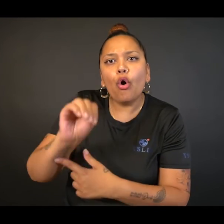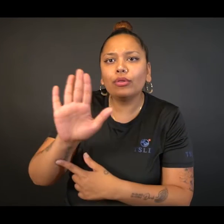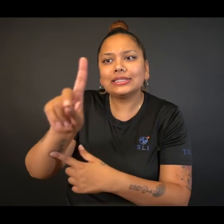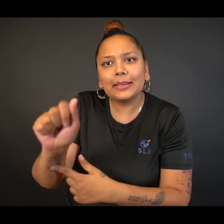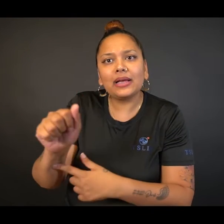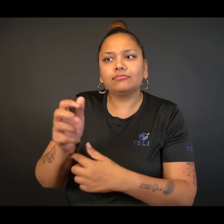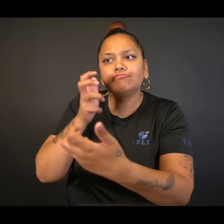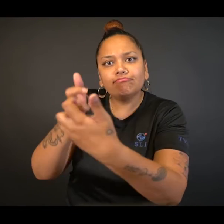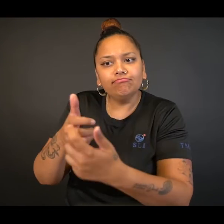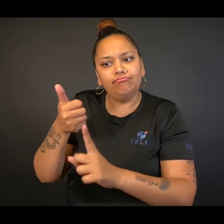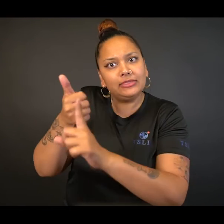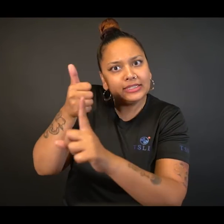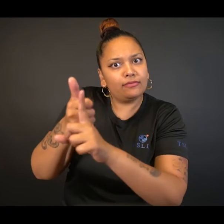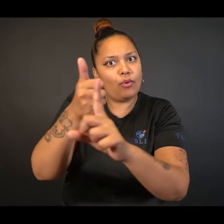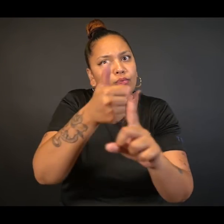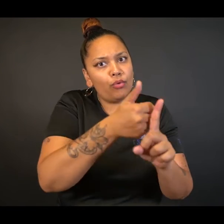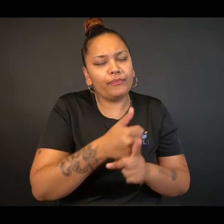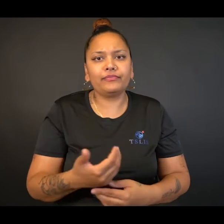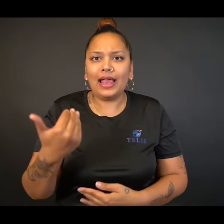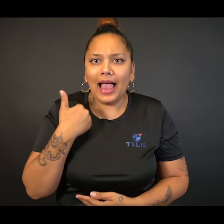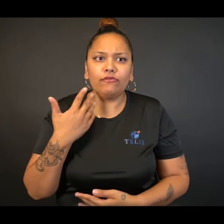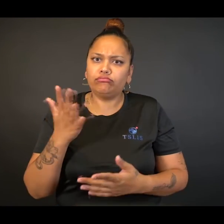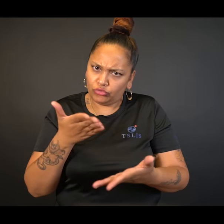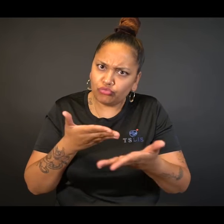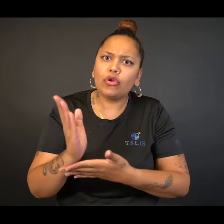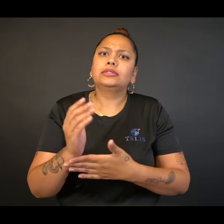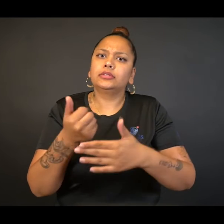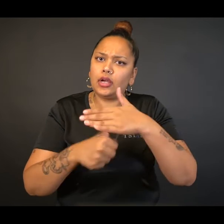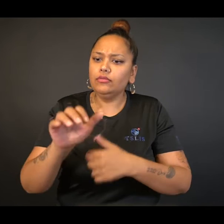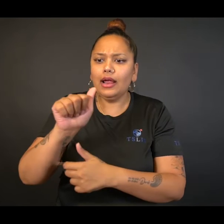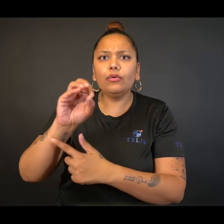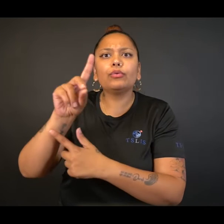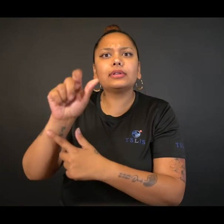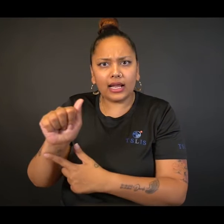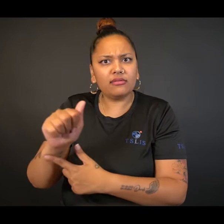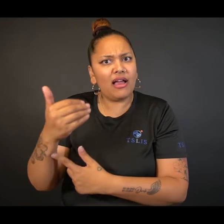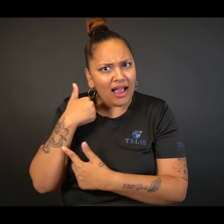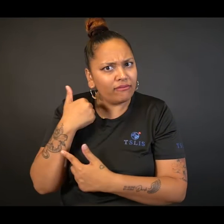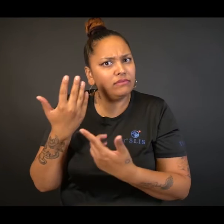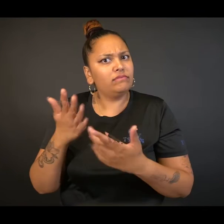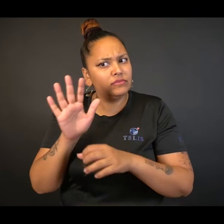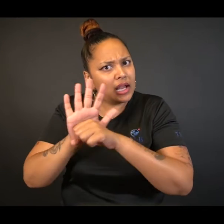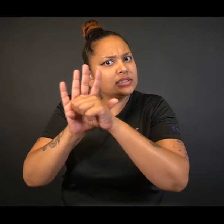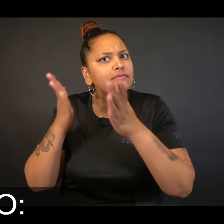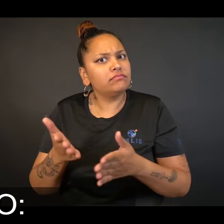the AODA to actually ask for that accommodation.